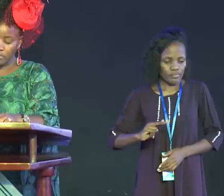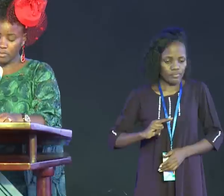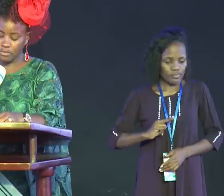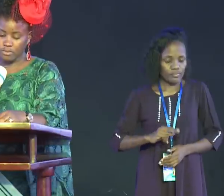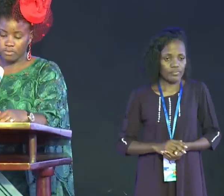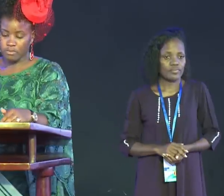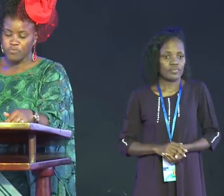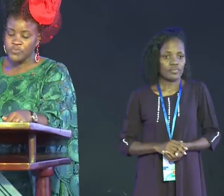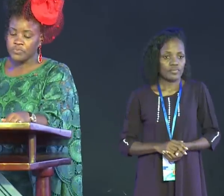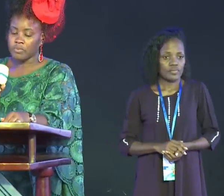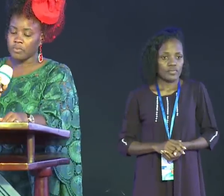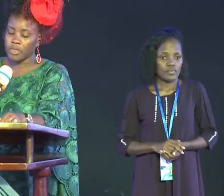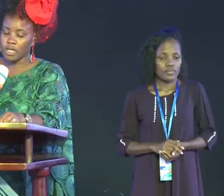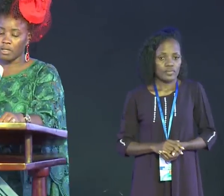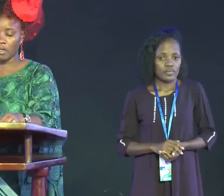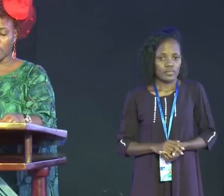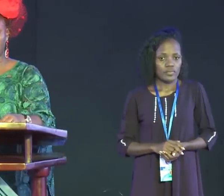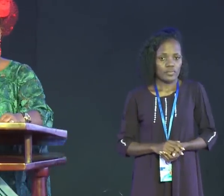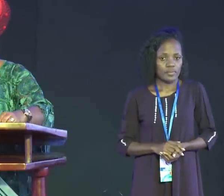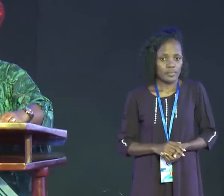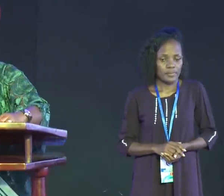And to one who is like unto me, who is like